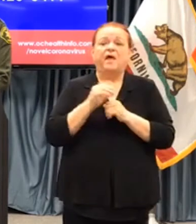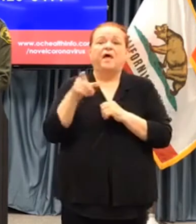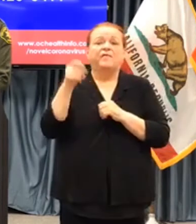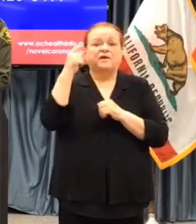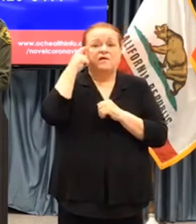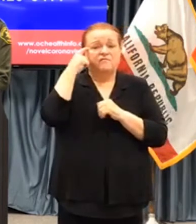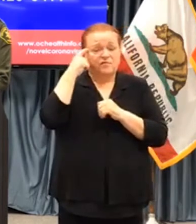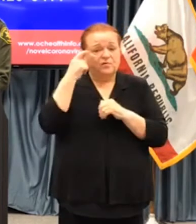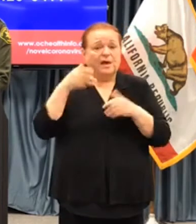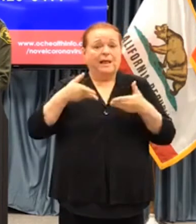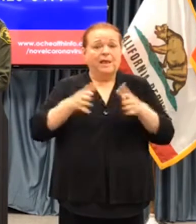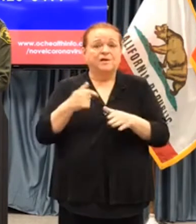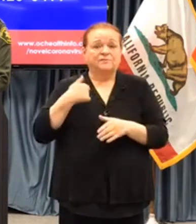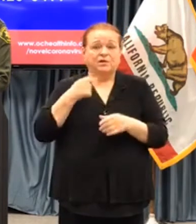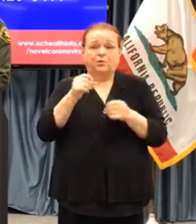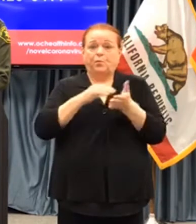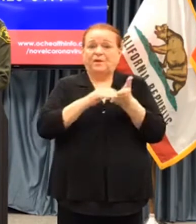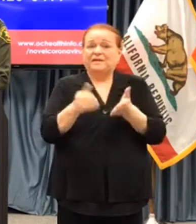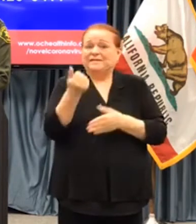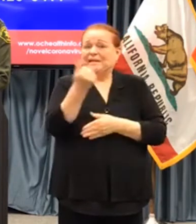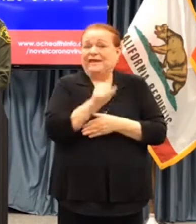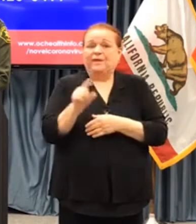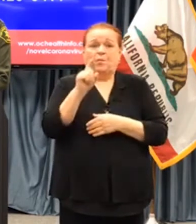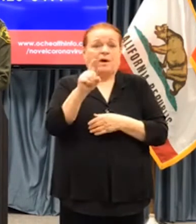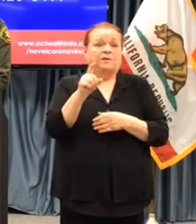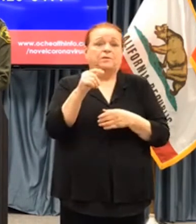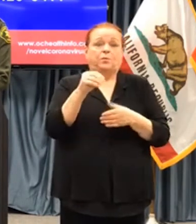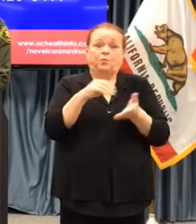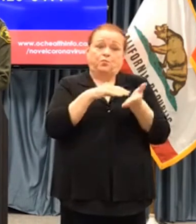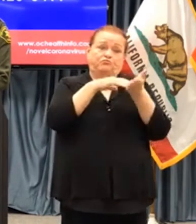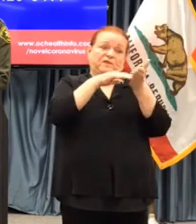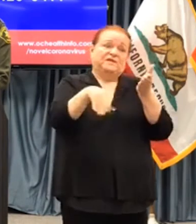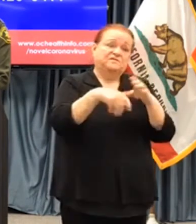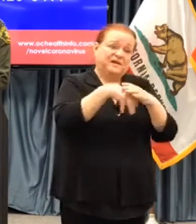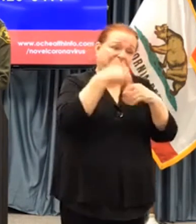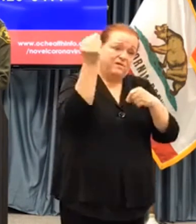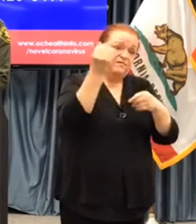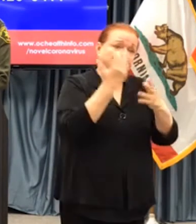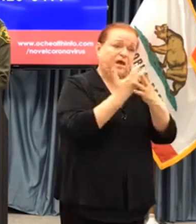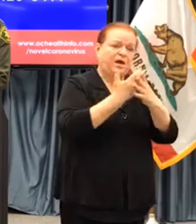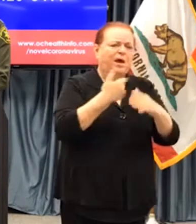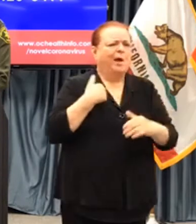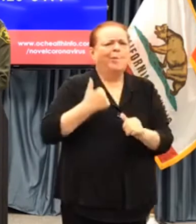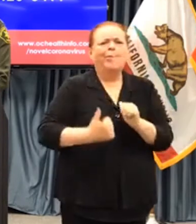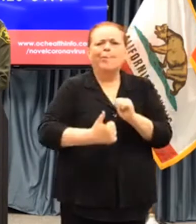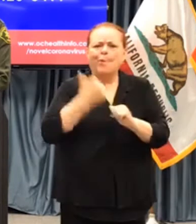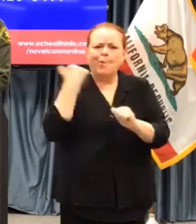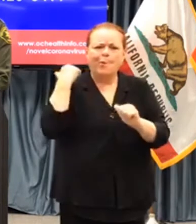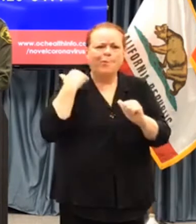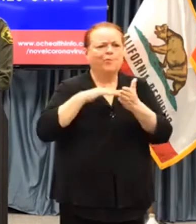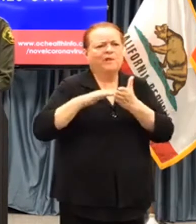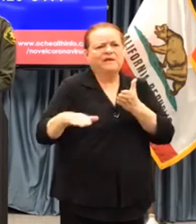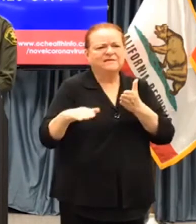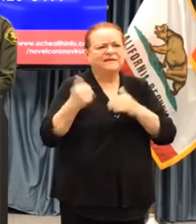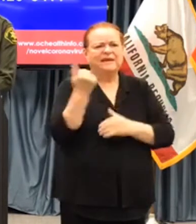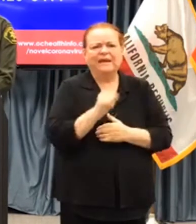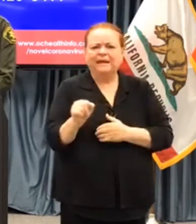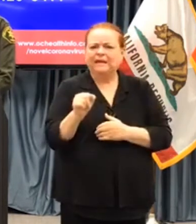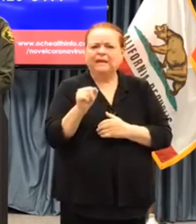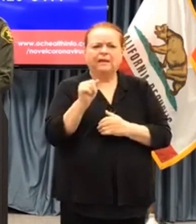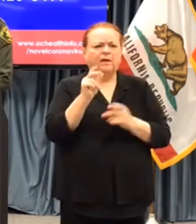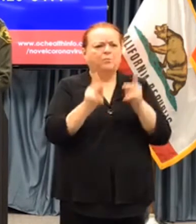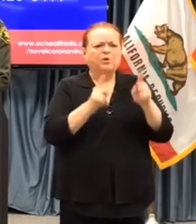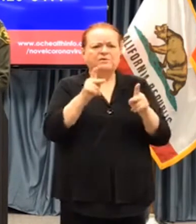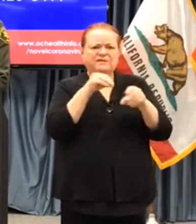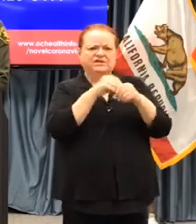any individual entrusted to my care during this declared emergency, I will not release any offender who I believe poses a serious risk